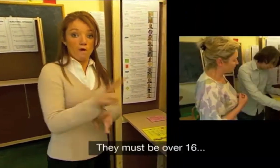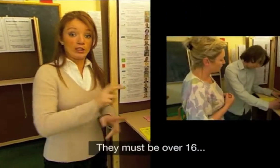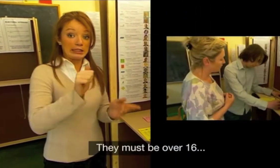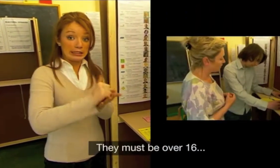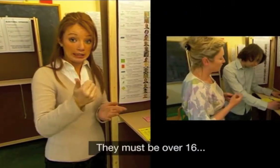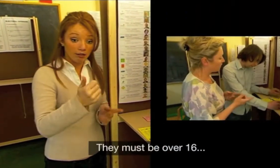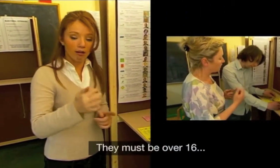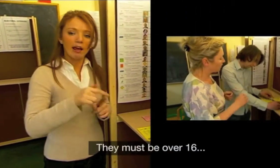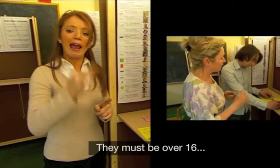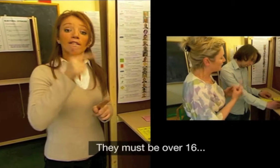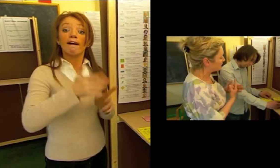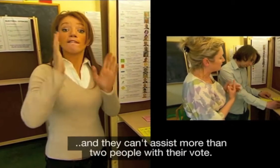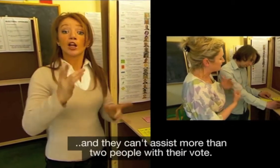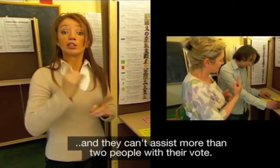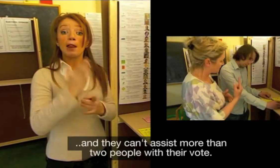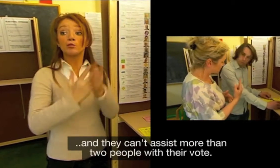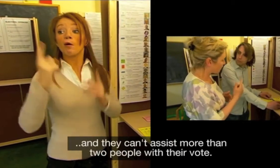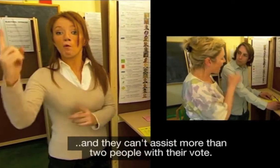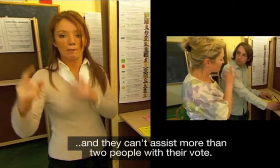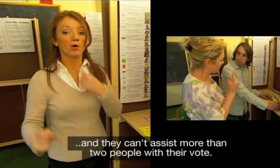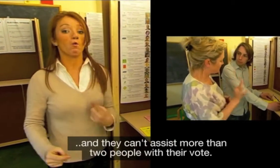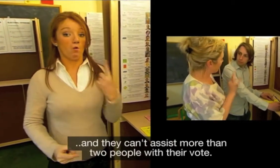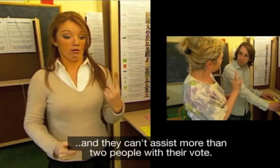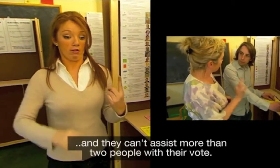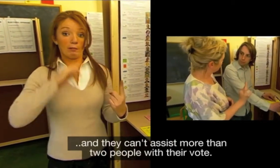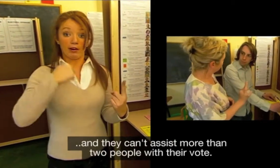and they can't assist more than 2 people with their vote.